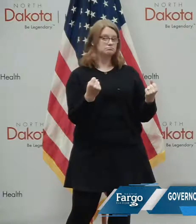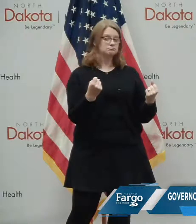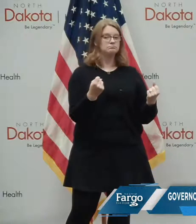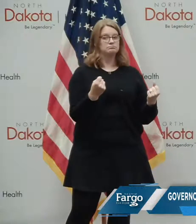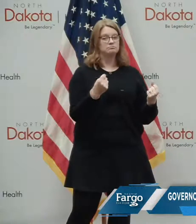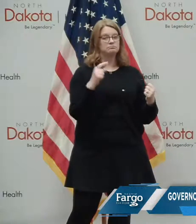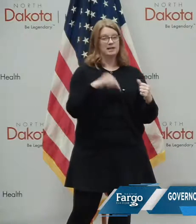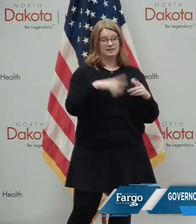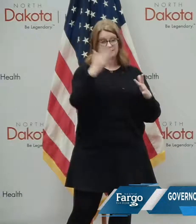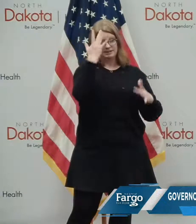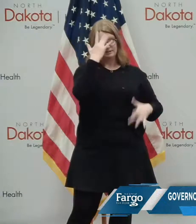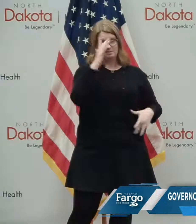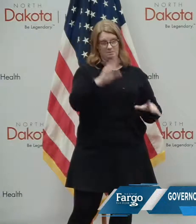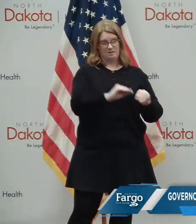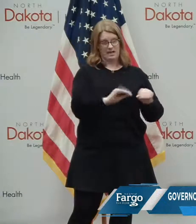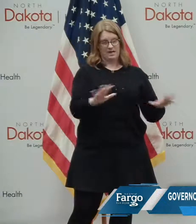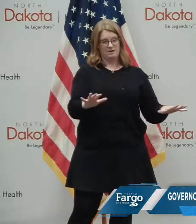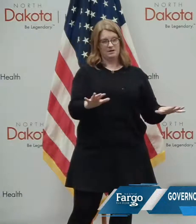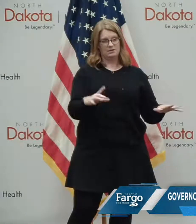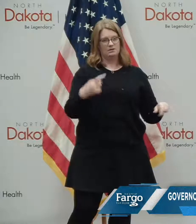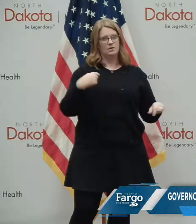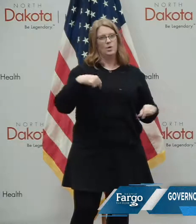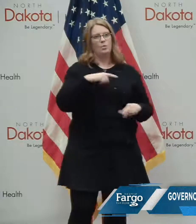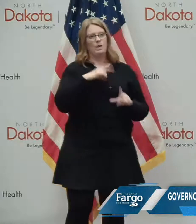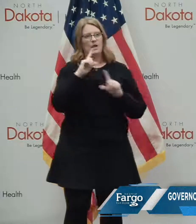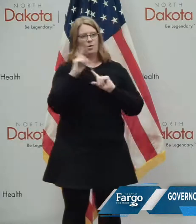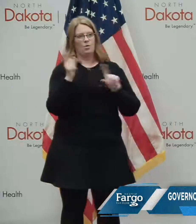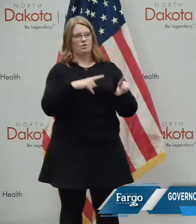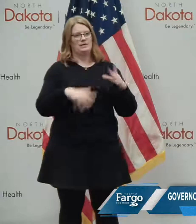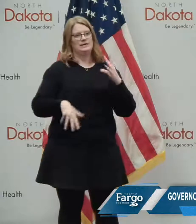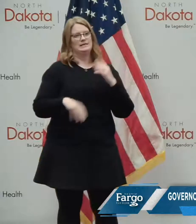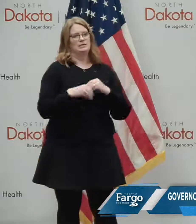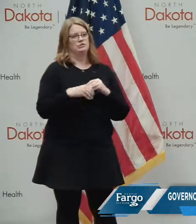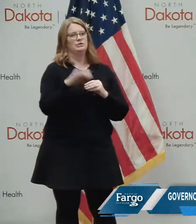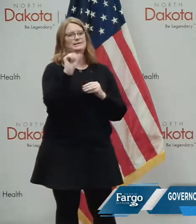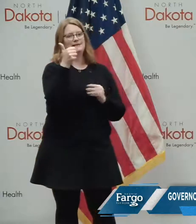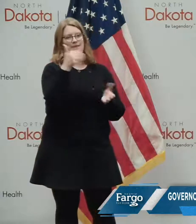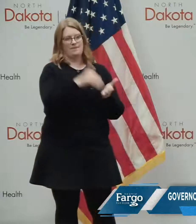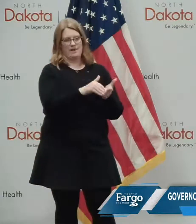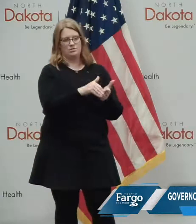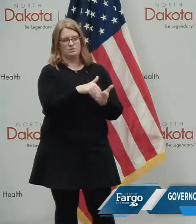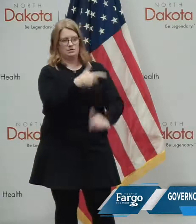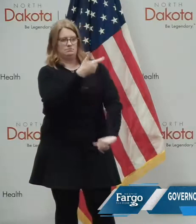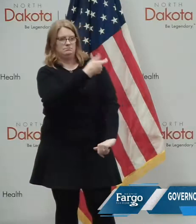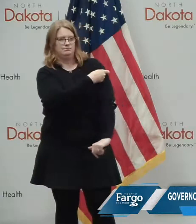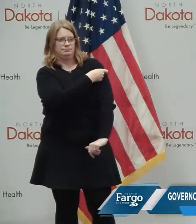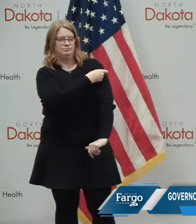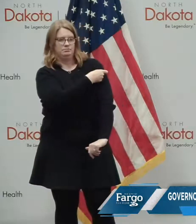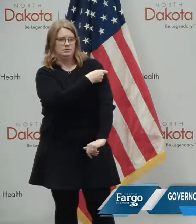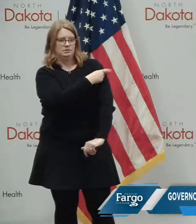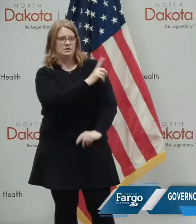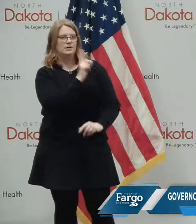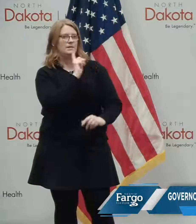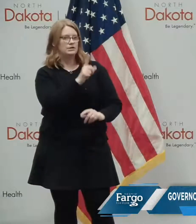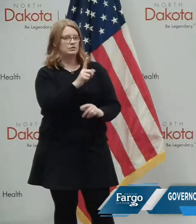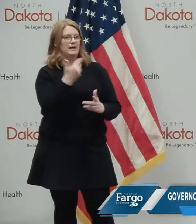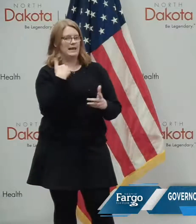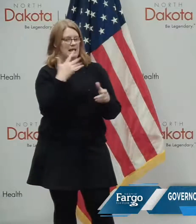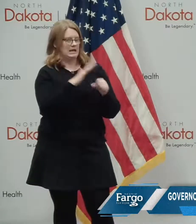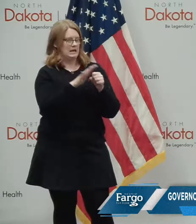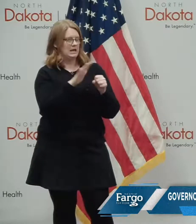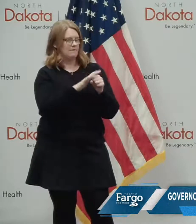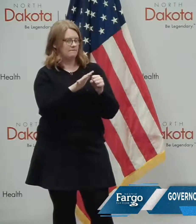this pandemic, we ordered an additional 10,000 doses of influenza vaccine to ensure that we had